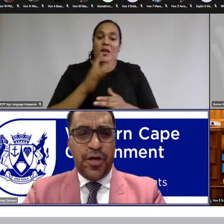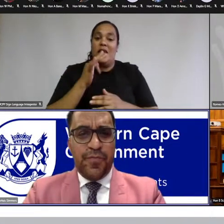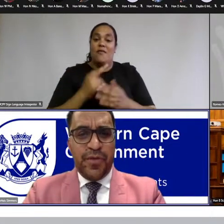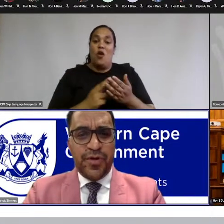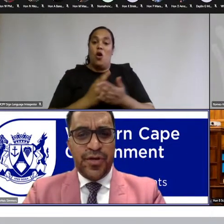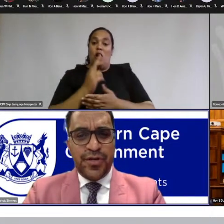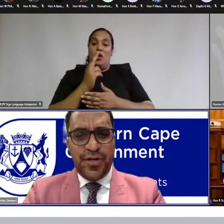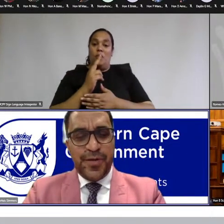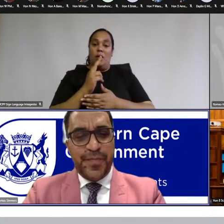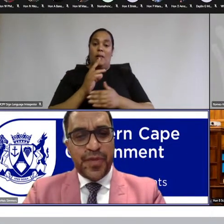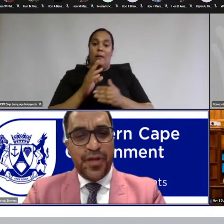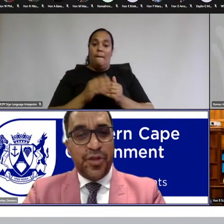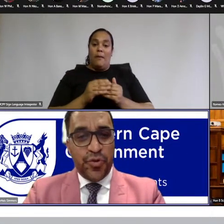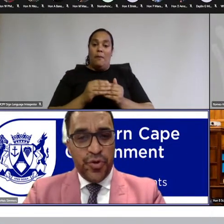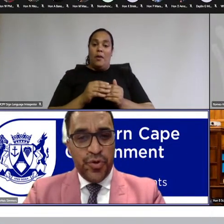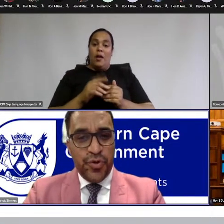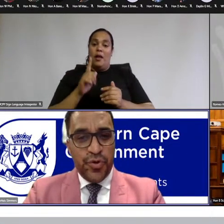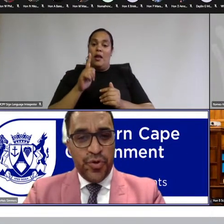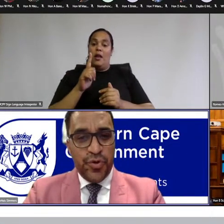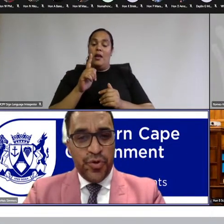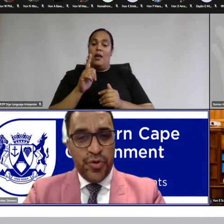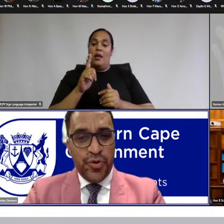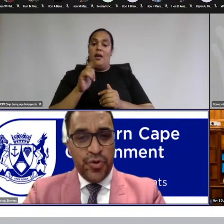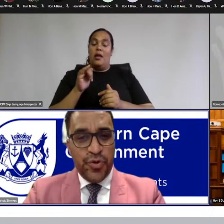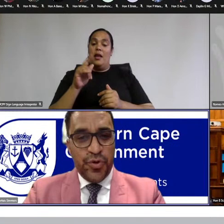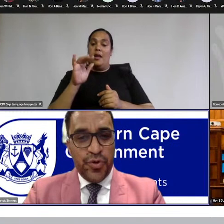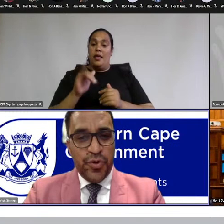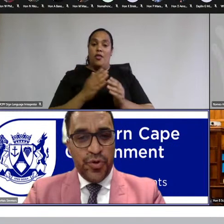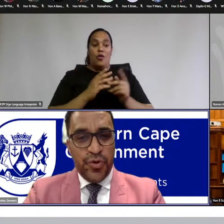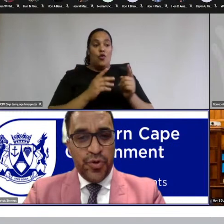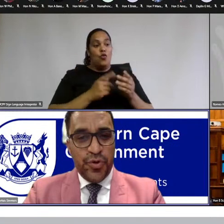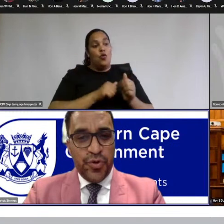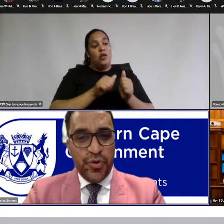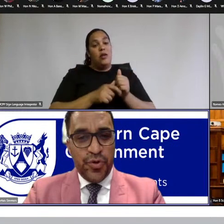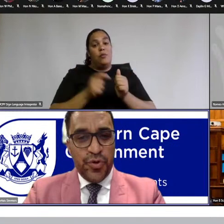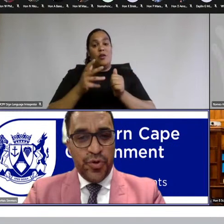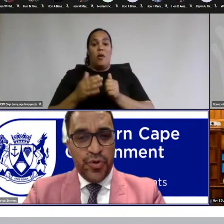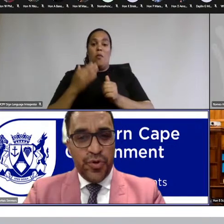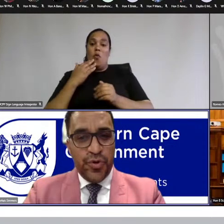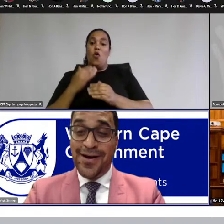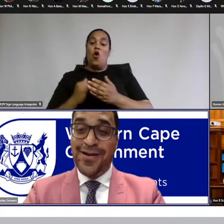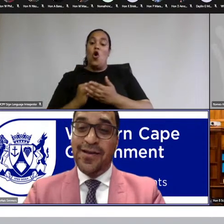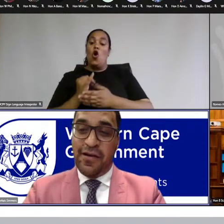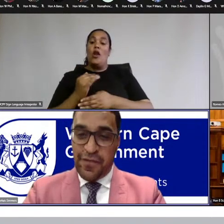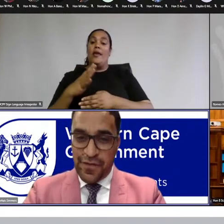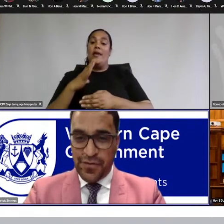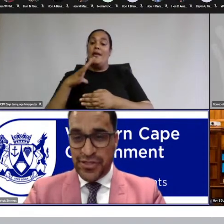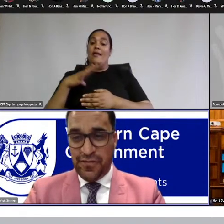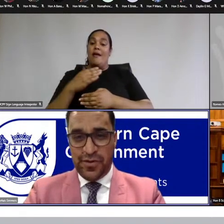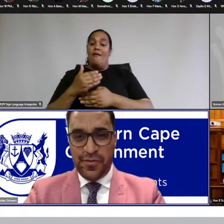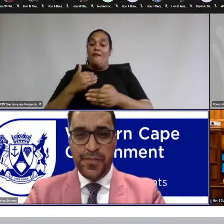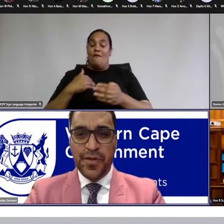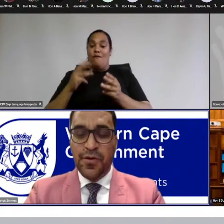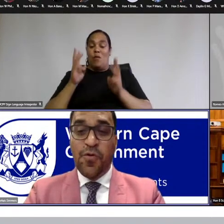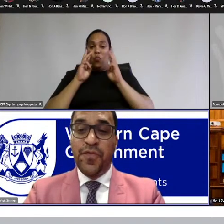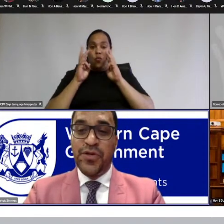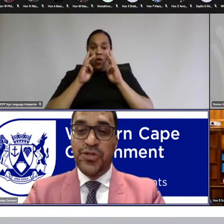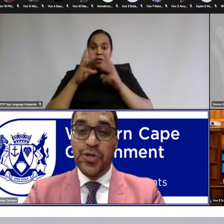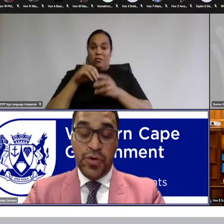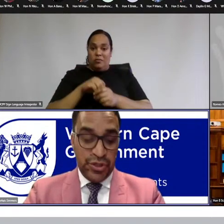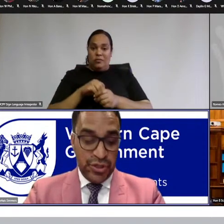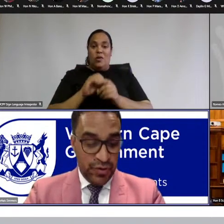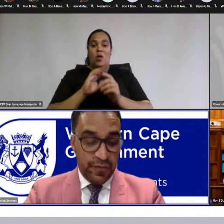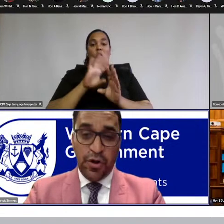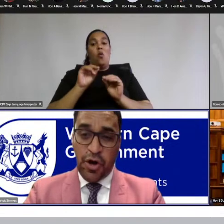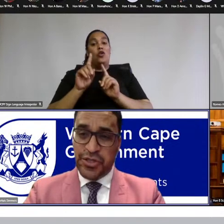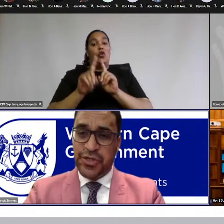Honourable Member Lily, through you, Deputy Speaker, actually logged in early enough on the 7th, all of his